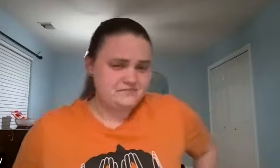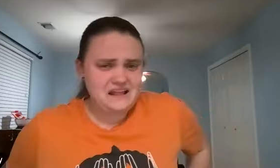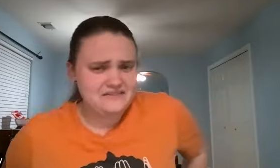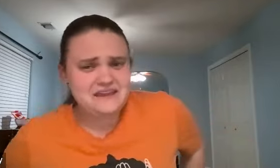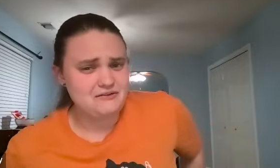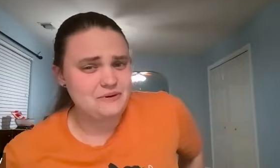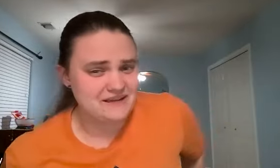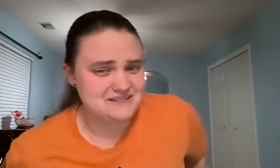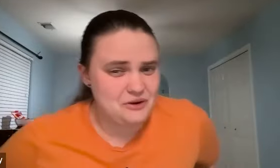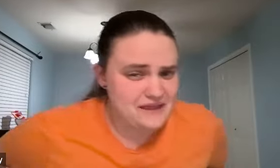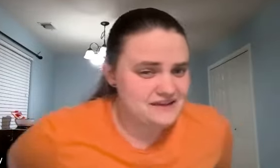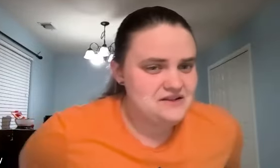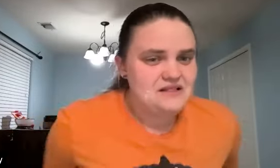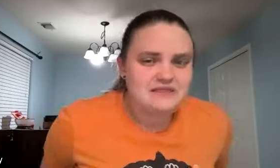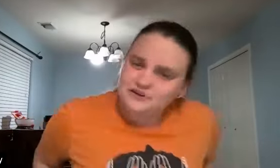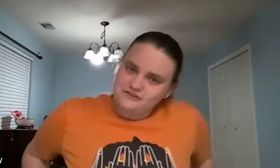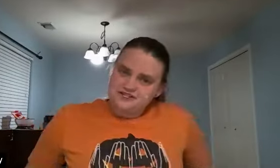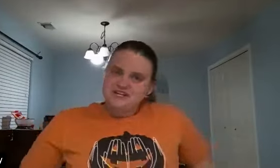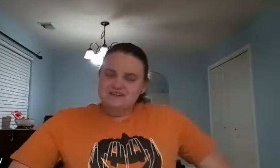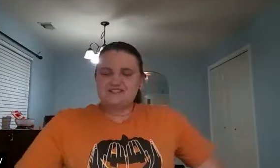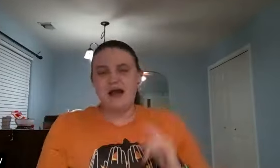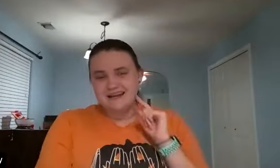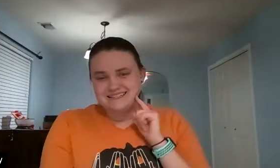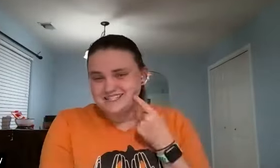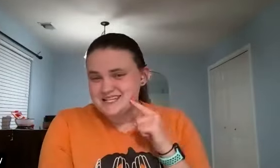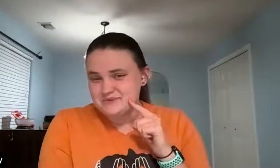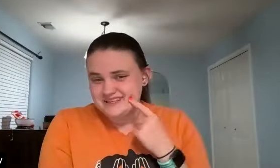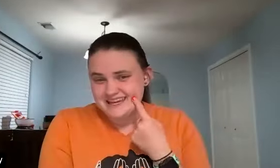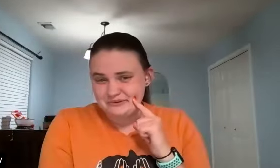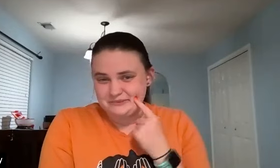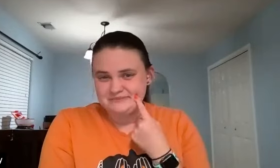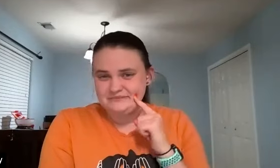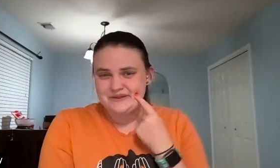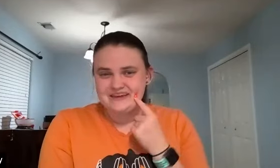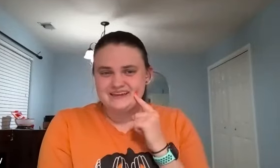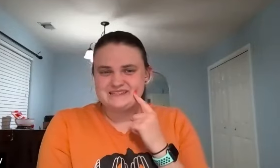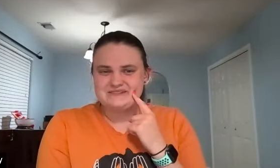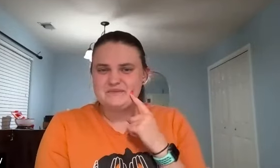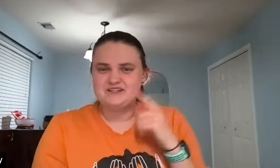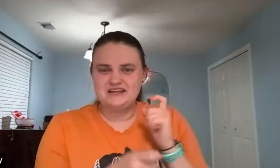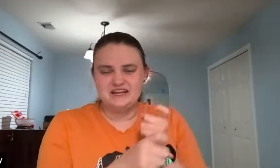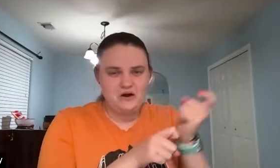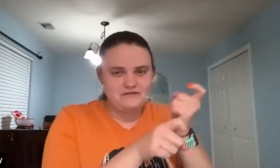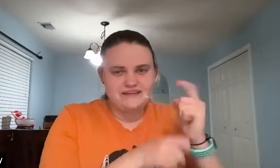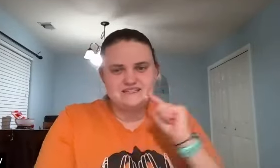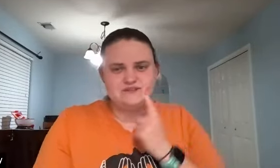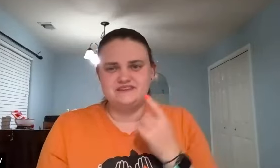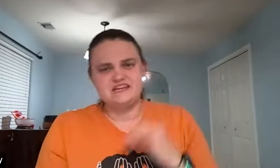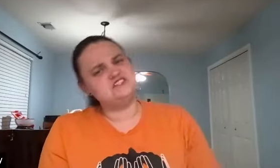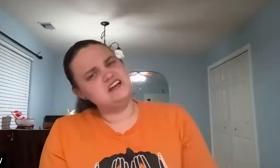I think everyone makes their own like little version of it. So I tend to just keep with the candy one. Because every time I try to get all fancy with it, the kids just kind of look